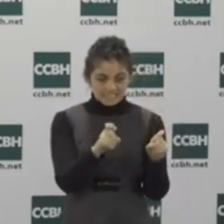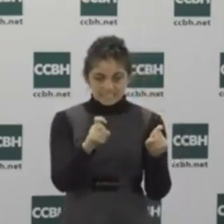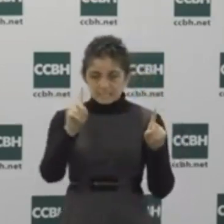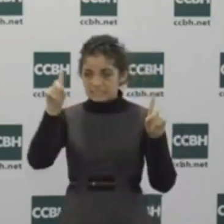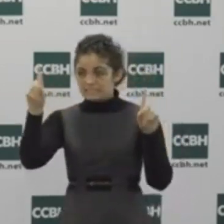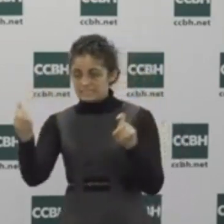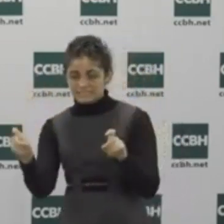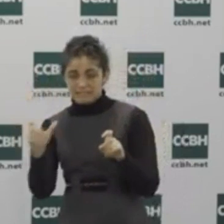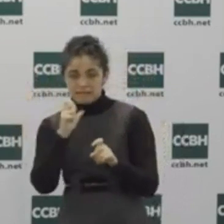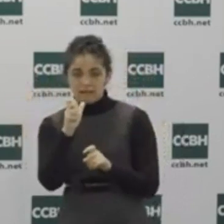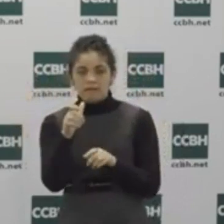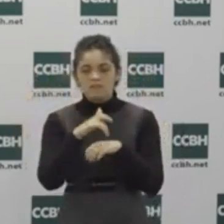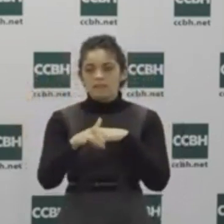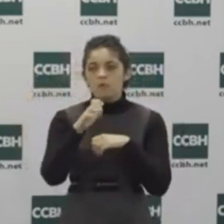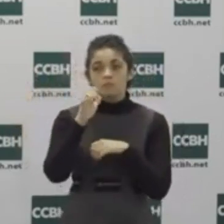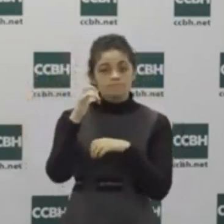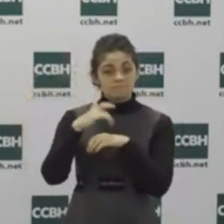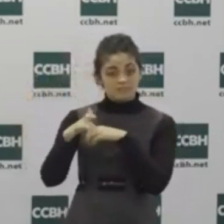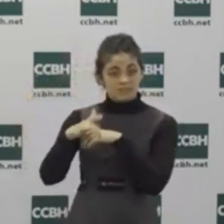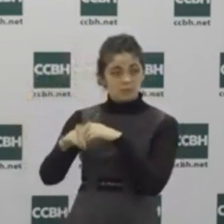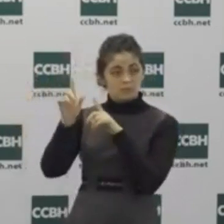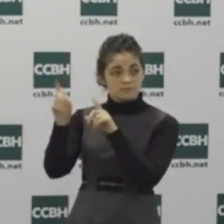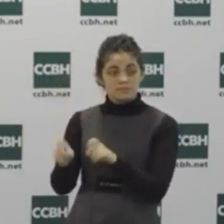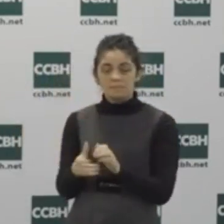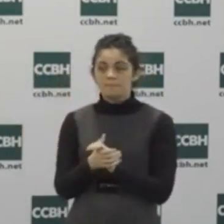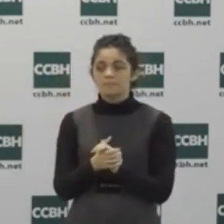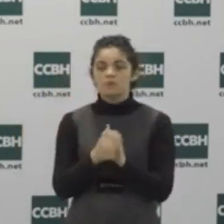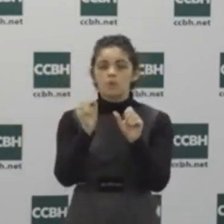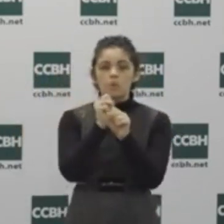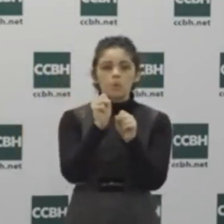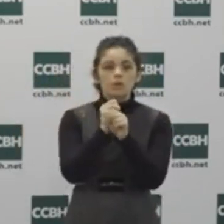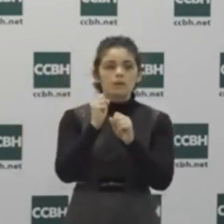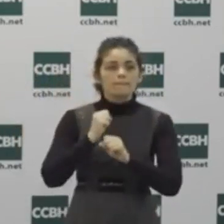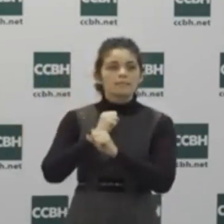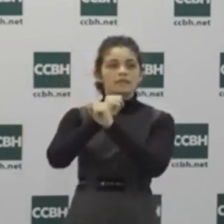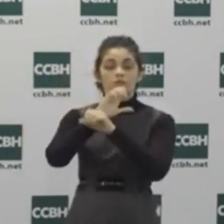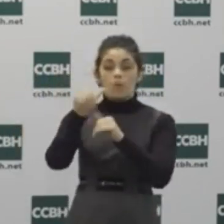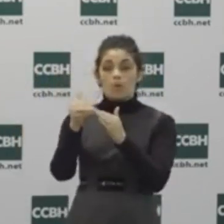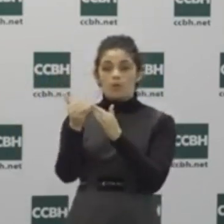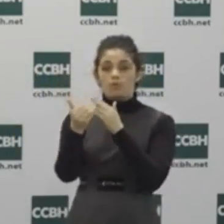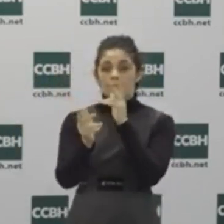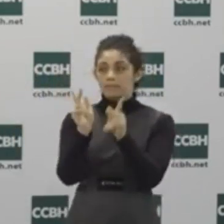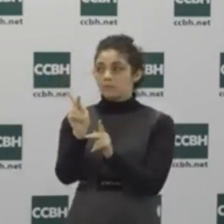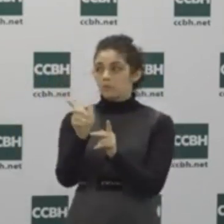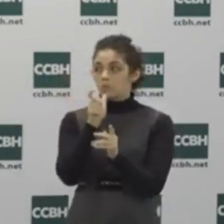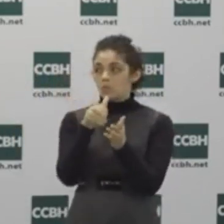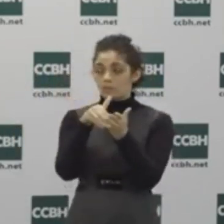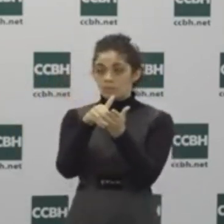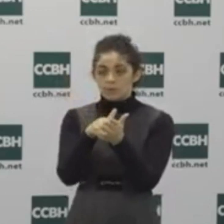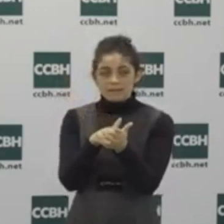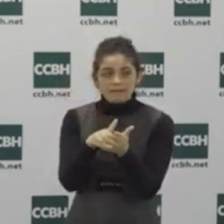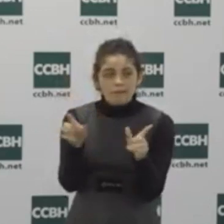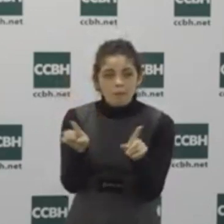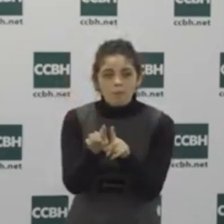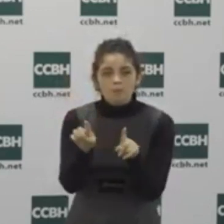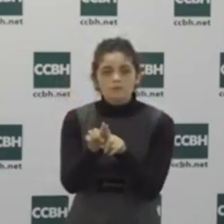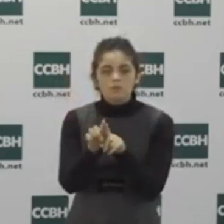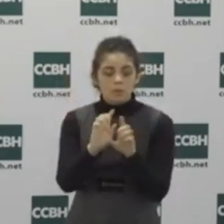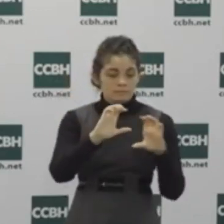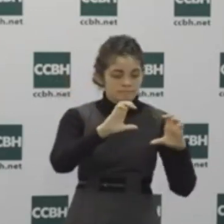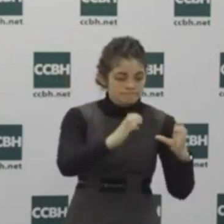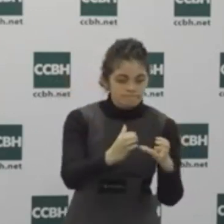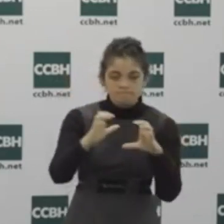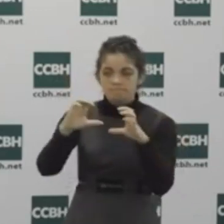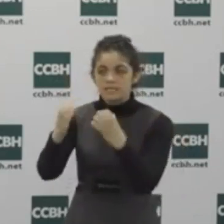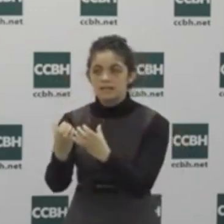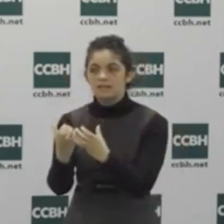needs, and we also need to be working to protect the most vulnerable people that are in congregate settings in